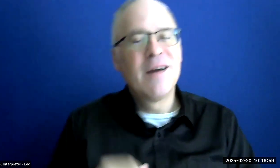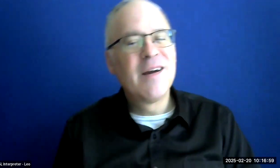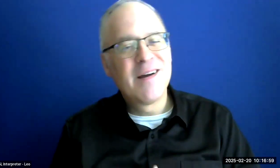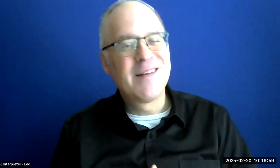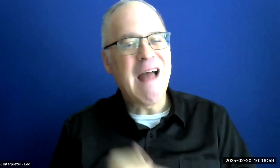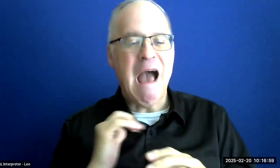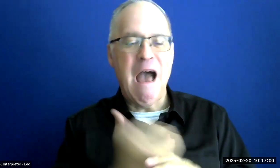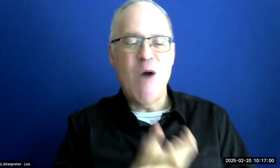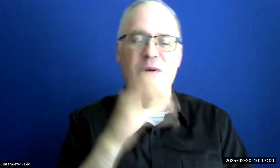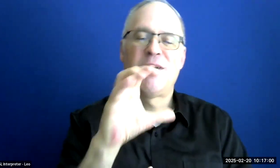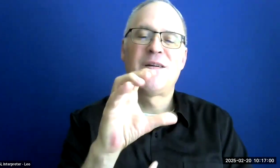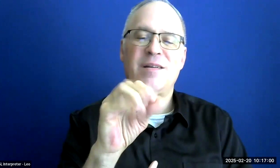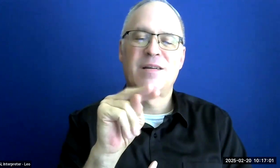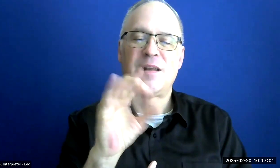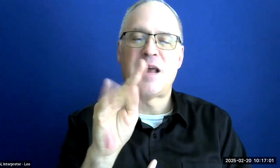our connectionalism.